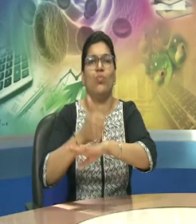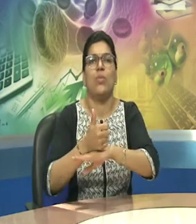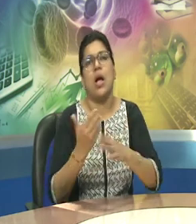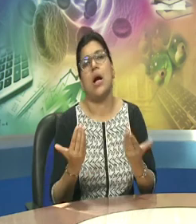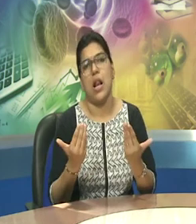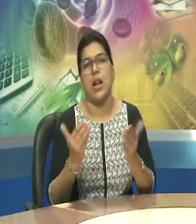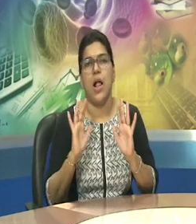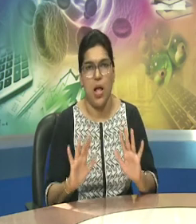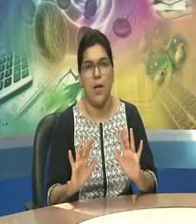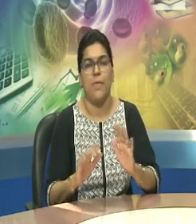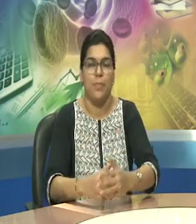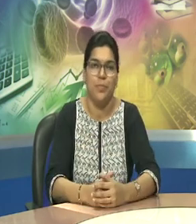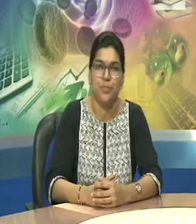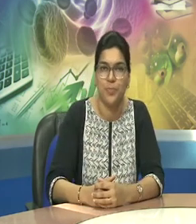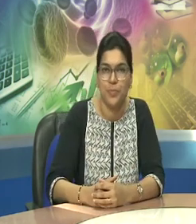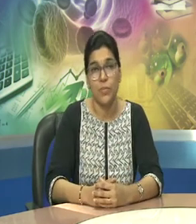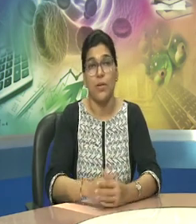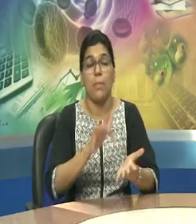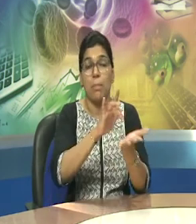It is feasible for both.